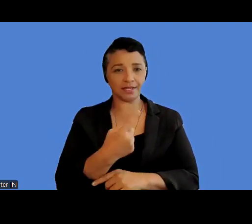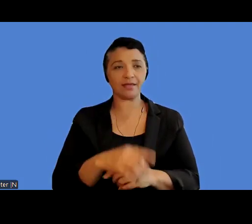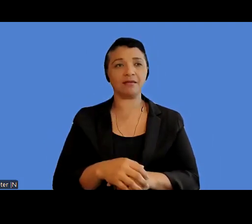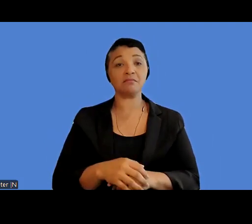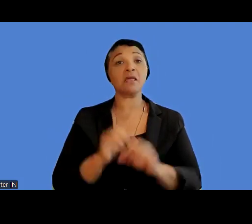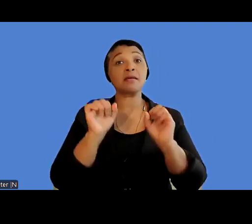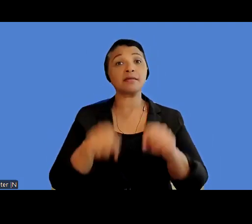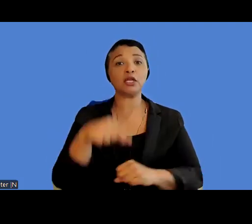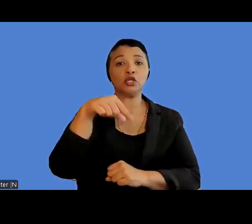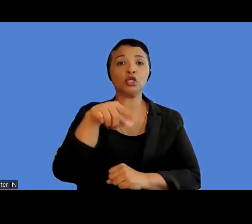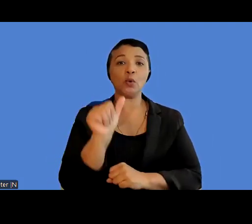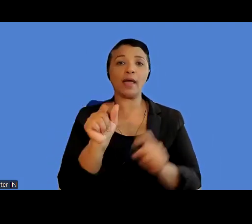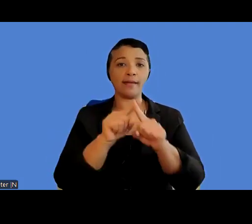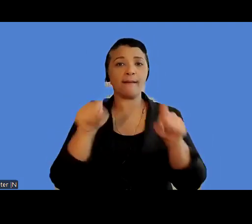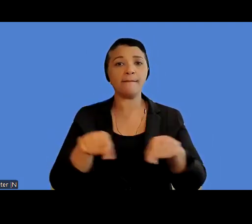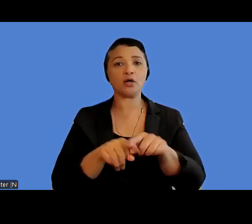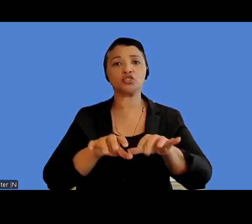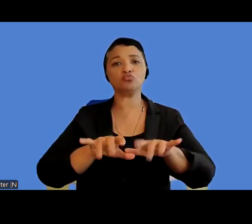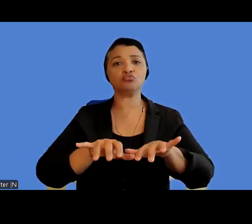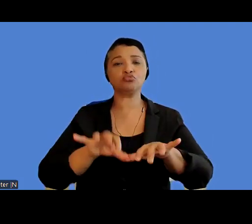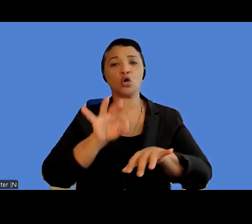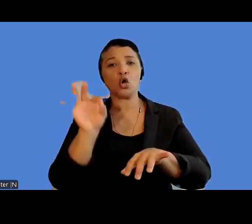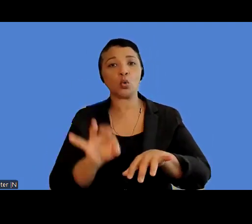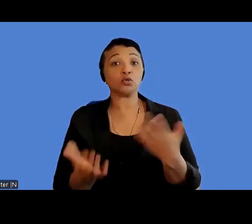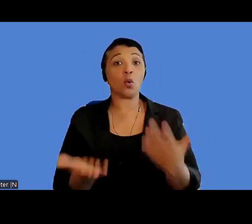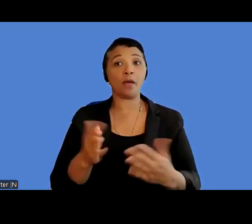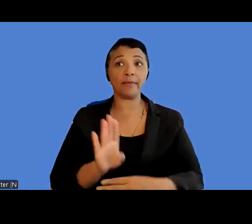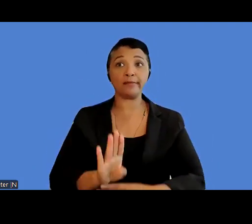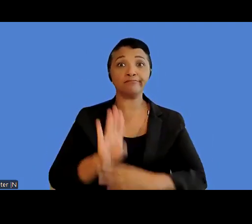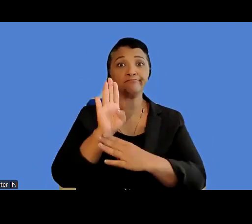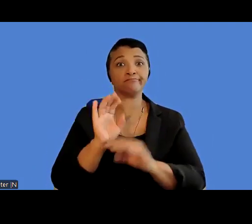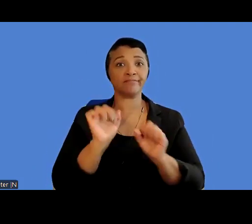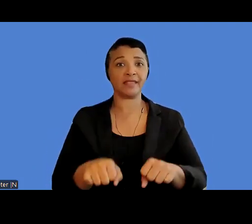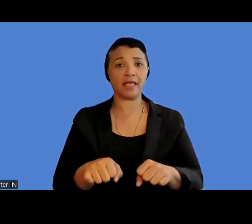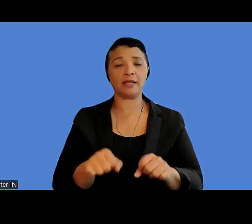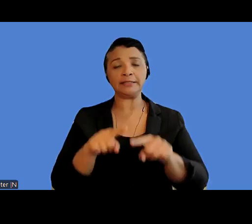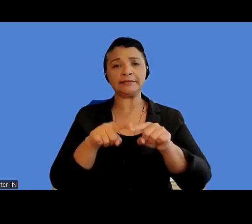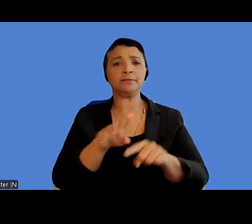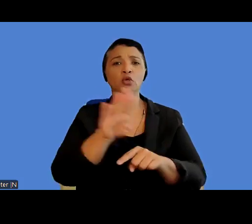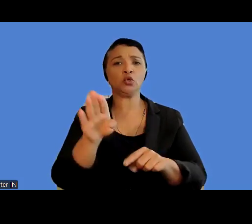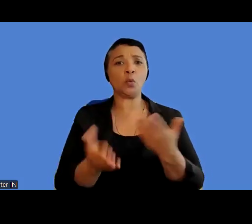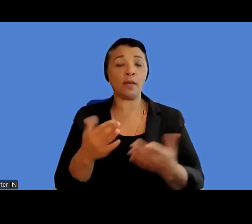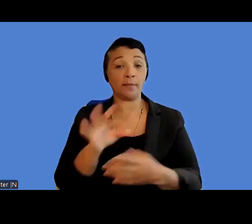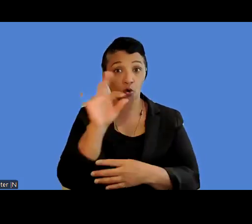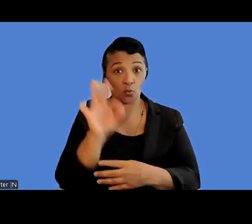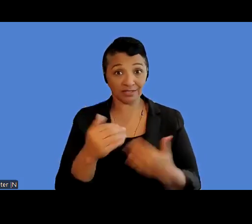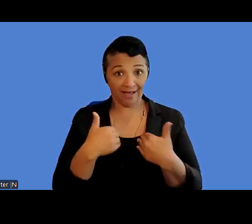the Q&A box or to raise your hand whether you have questions so that